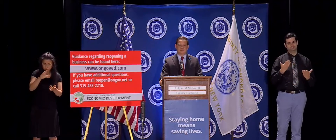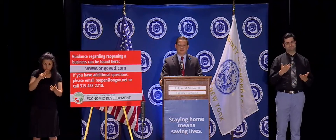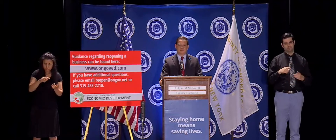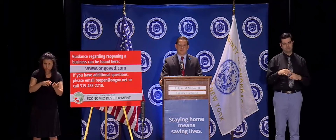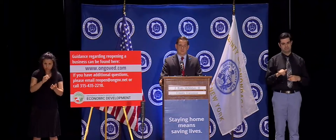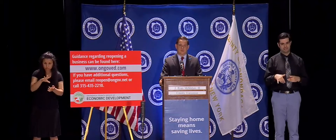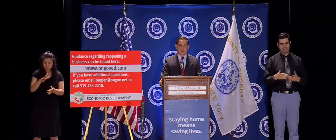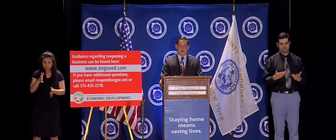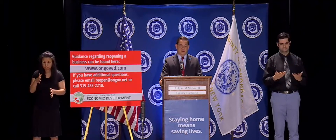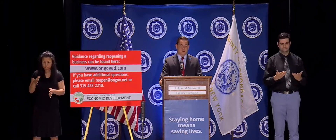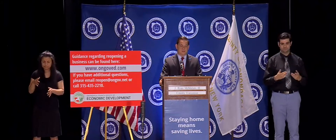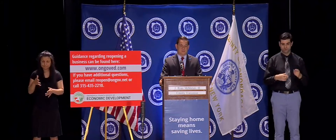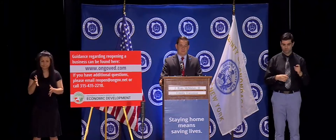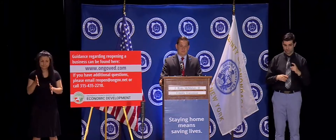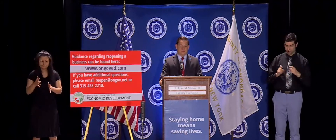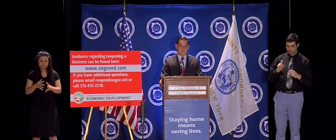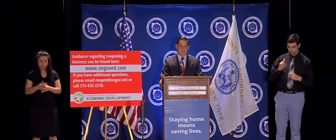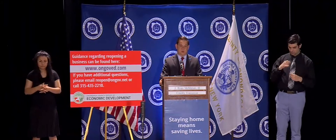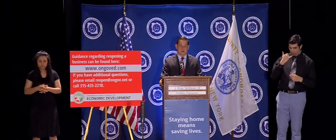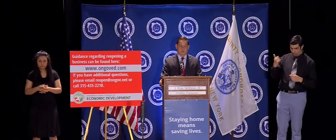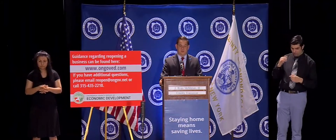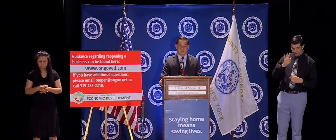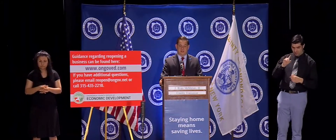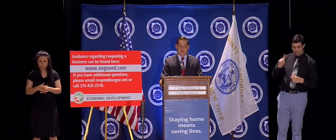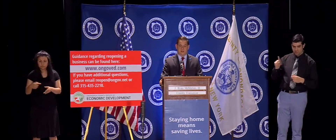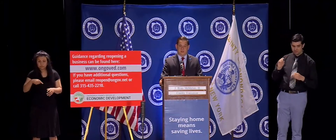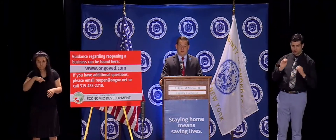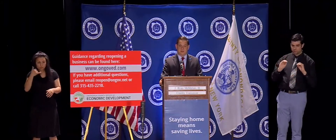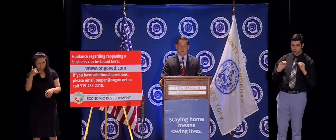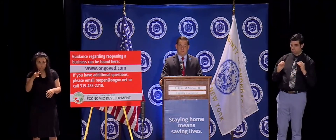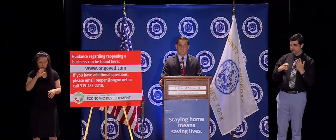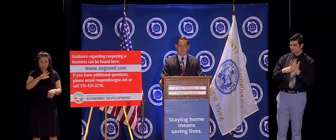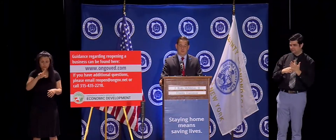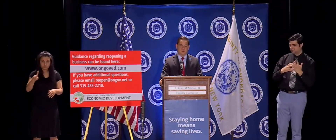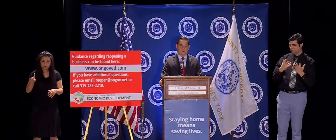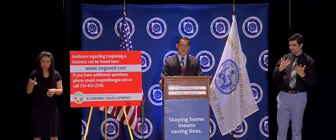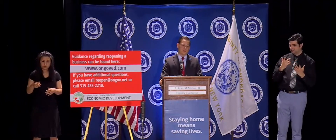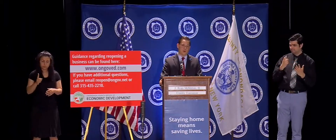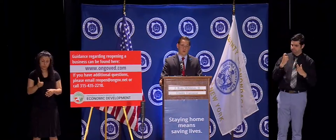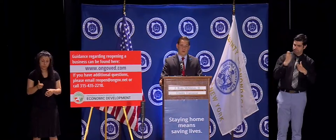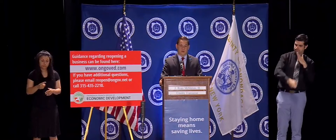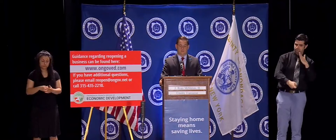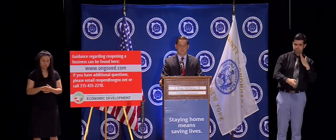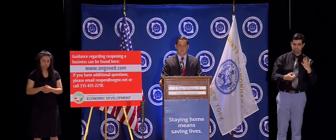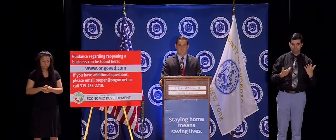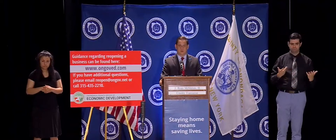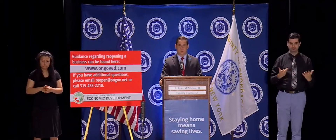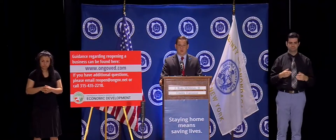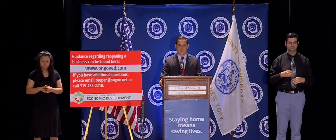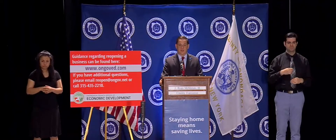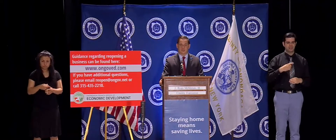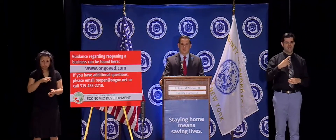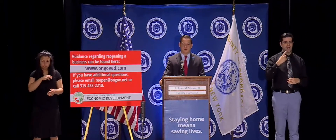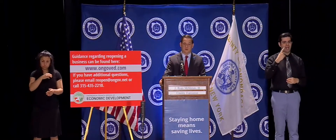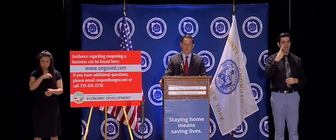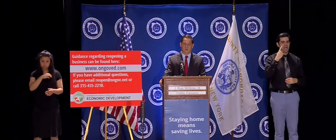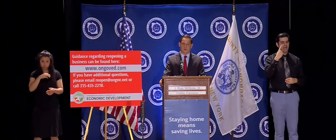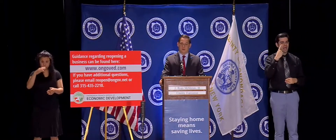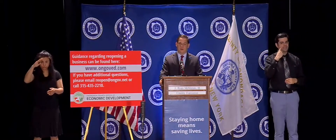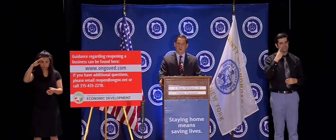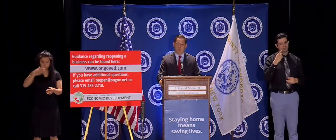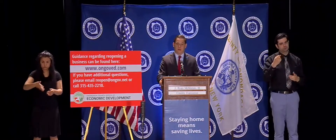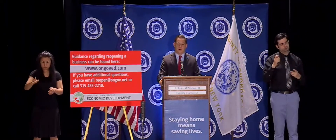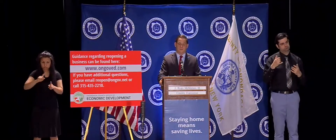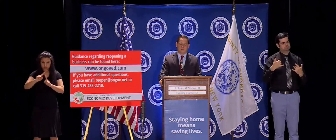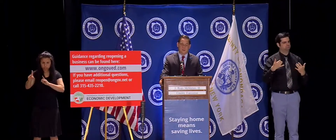911? I think it is. Whether someone's ticketed doesn't mean that the police officers don't go to the location and look for them